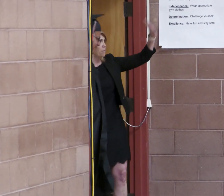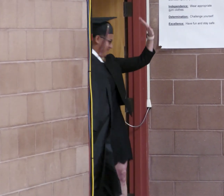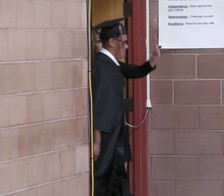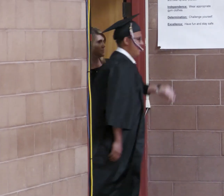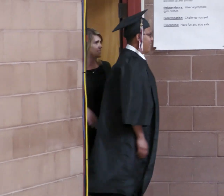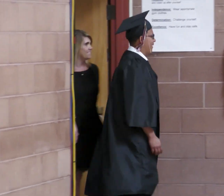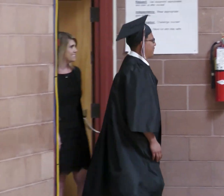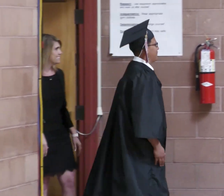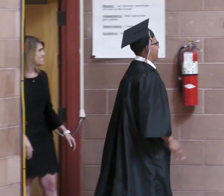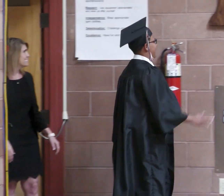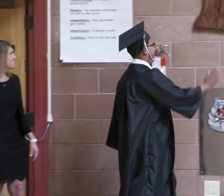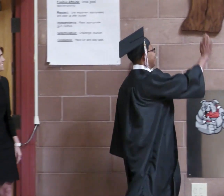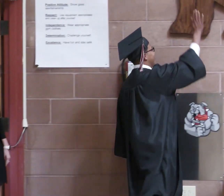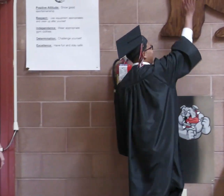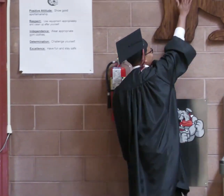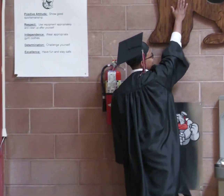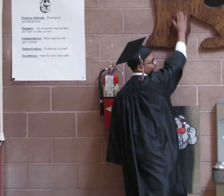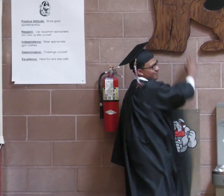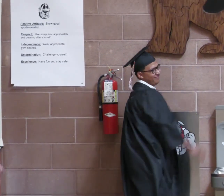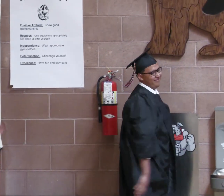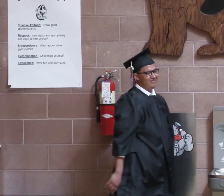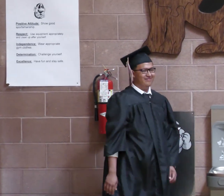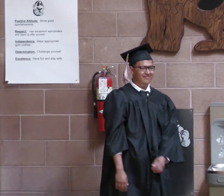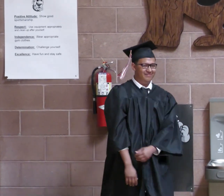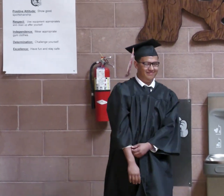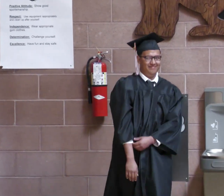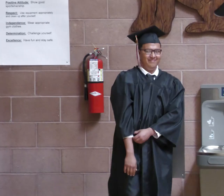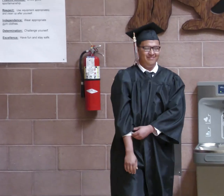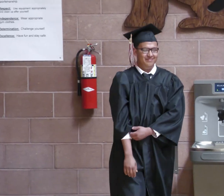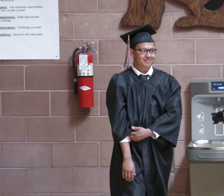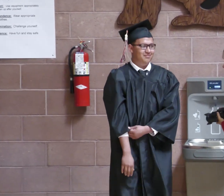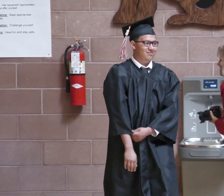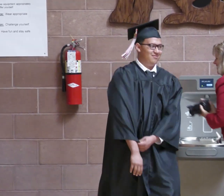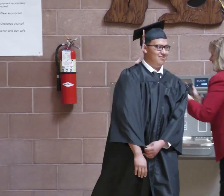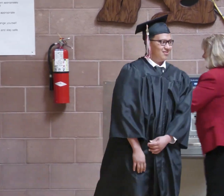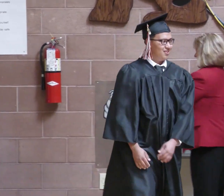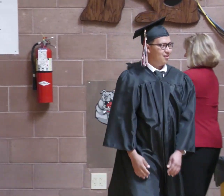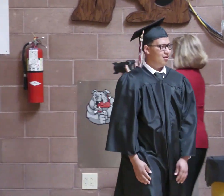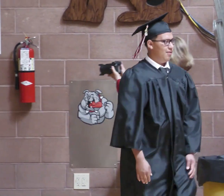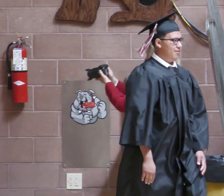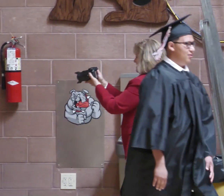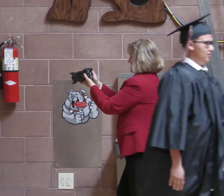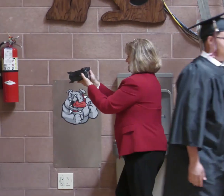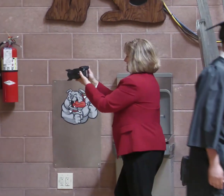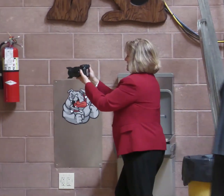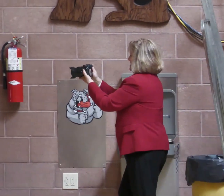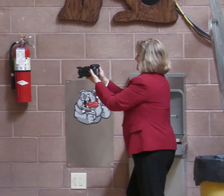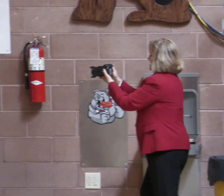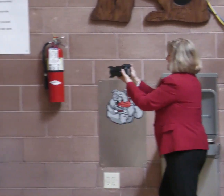Eva Suscoto Navarro poses for a picture and touches the bulldog and walks in.